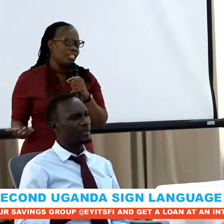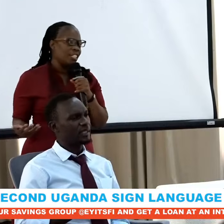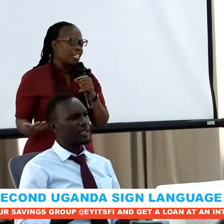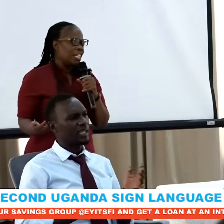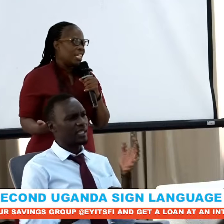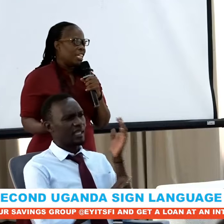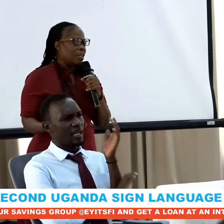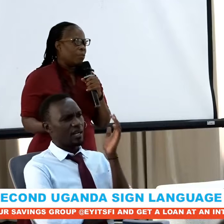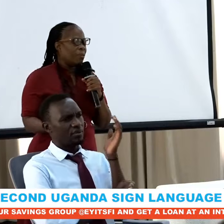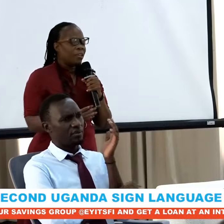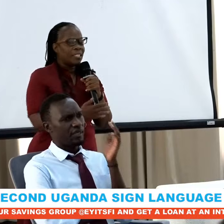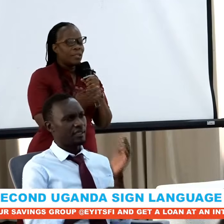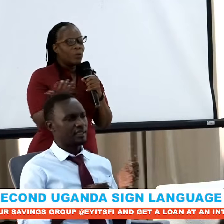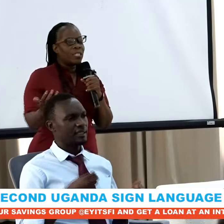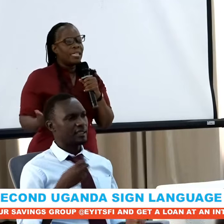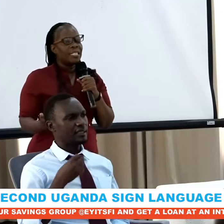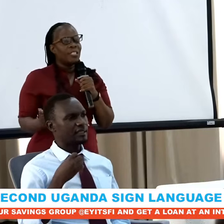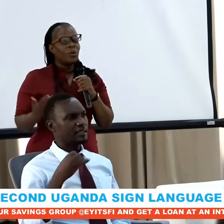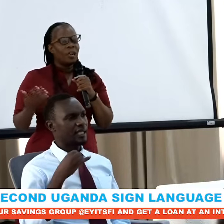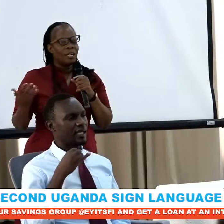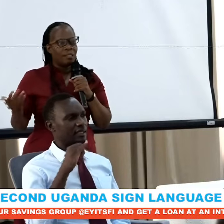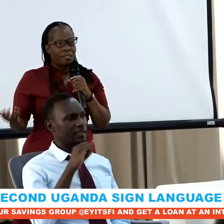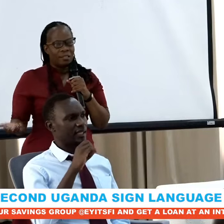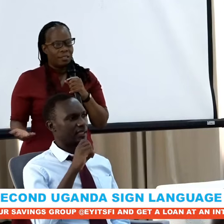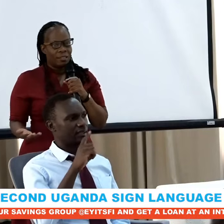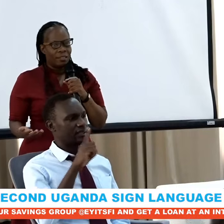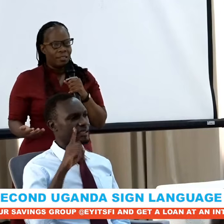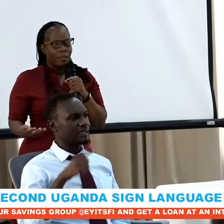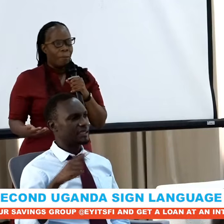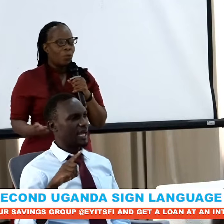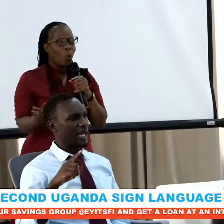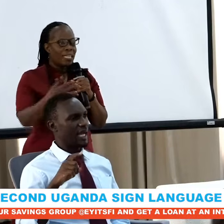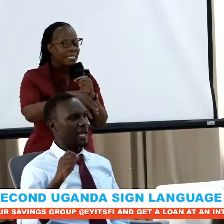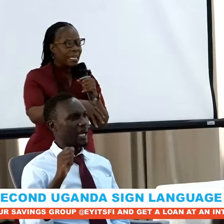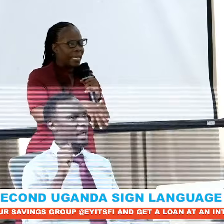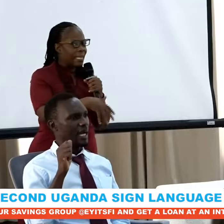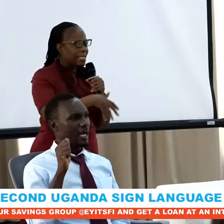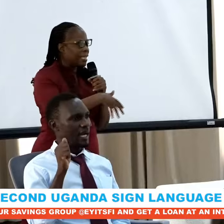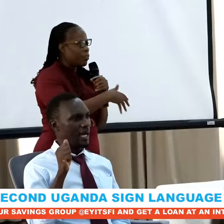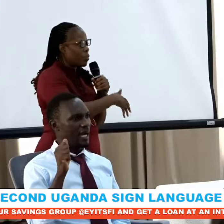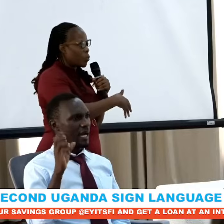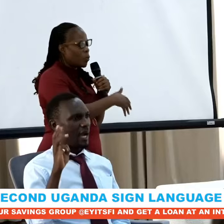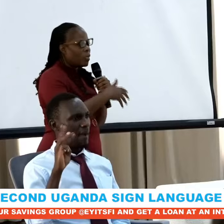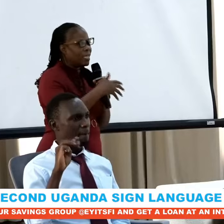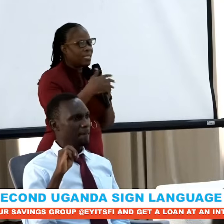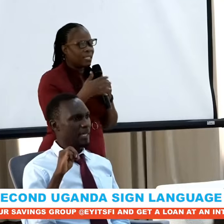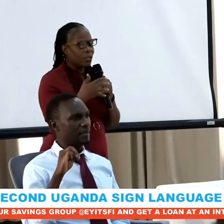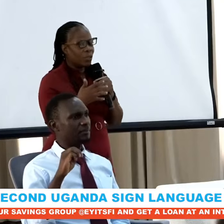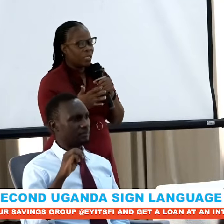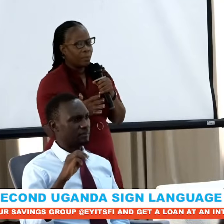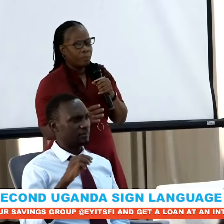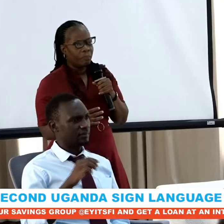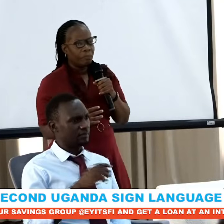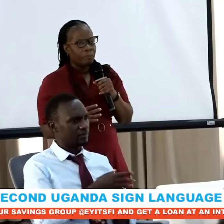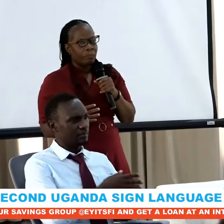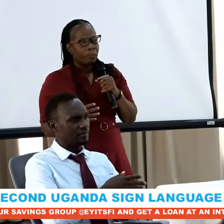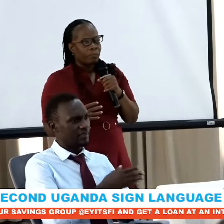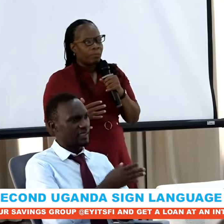teacher, primary teacher, who said, "You are nothing." But one day in secondary school, a teacher told him,